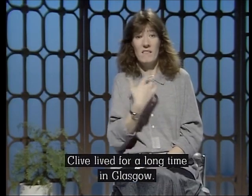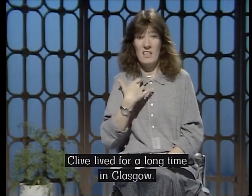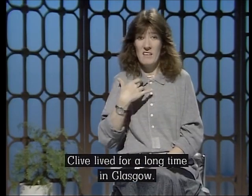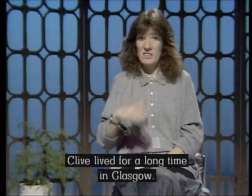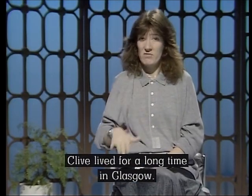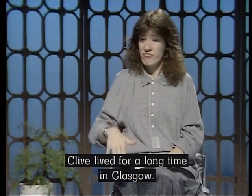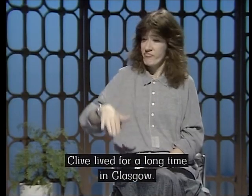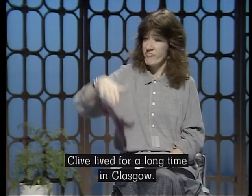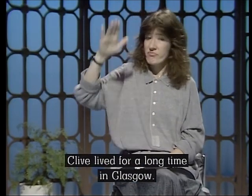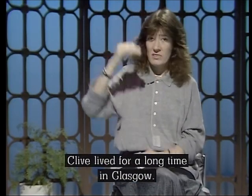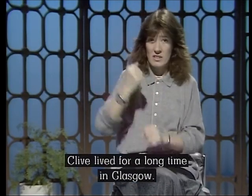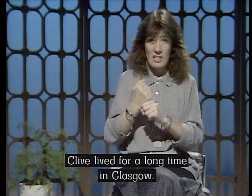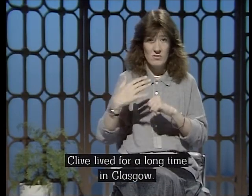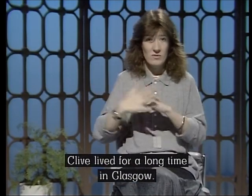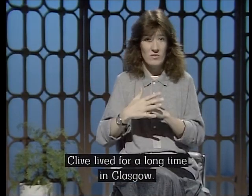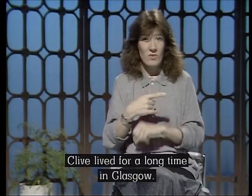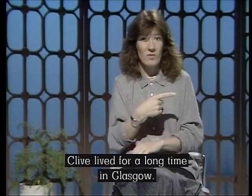Clive lived for a long time in Glasgow.